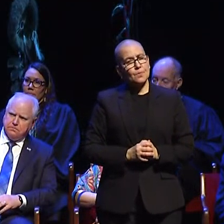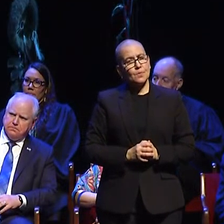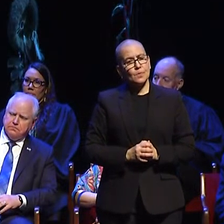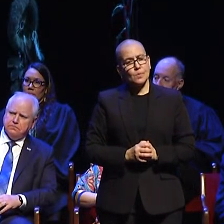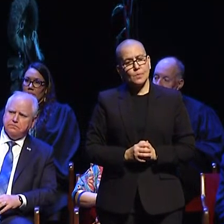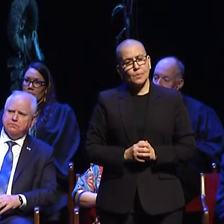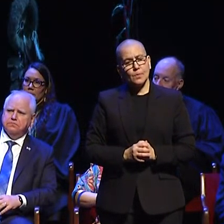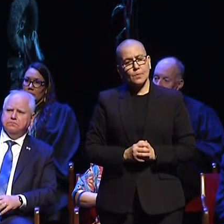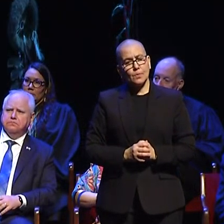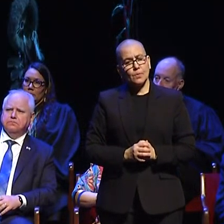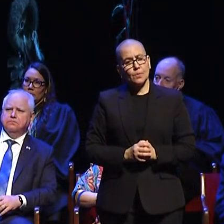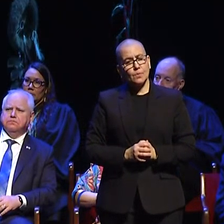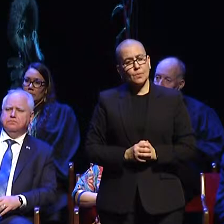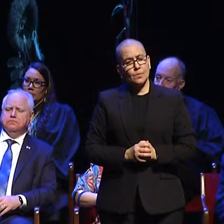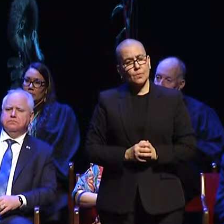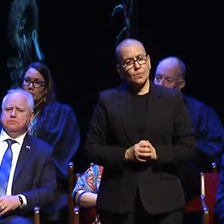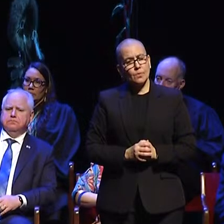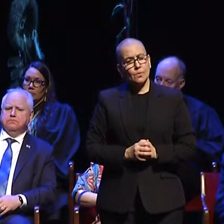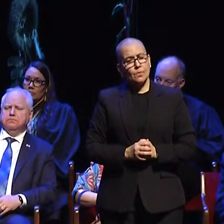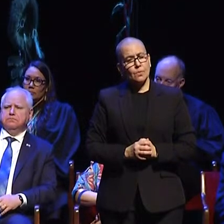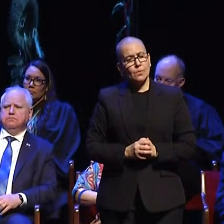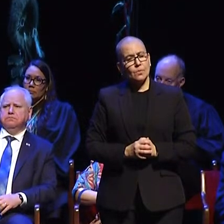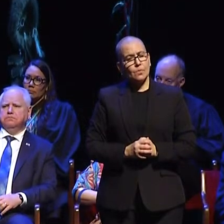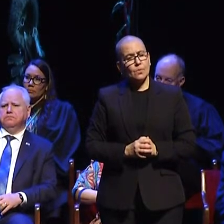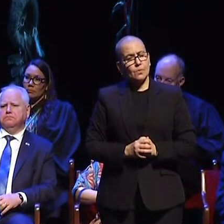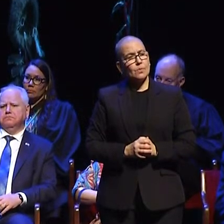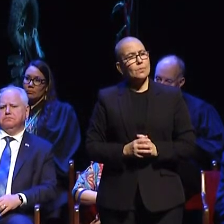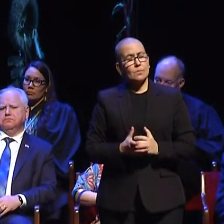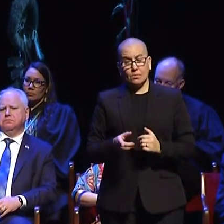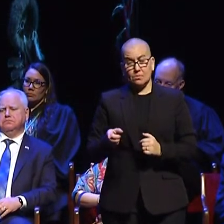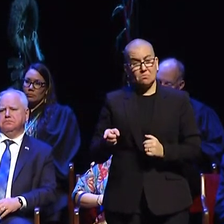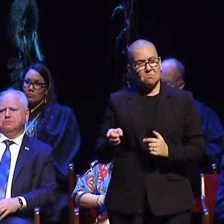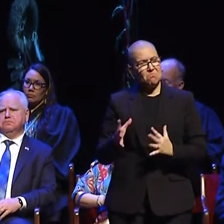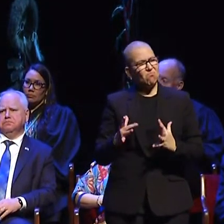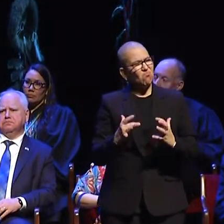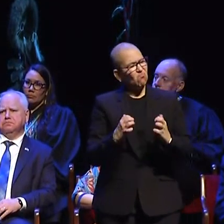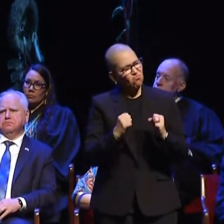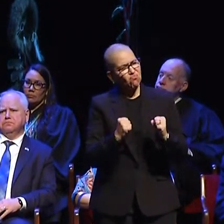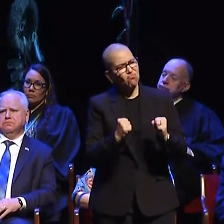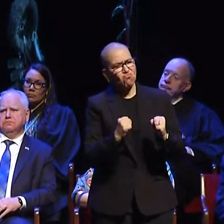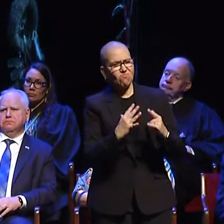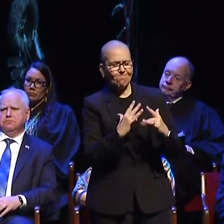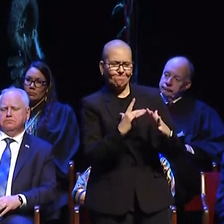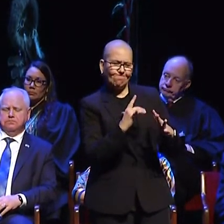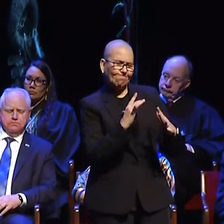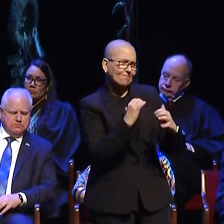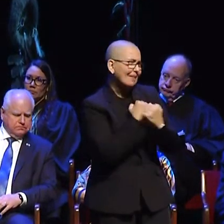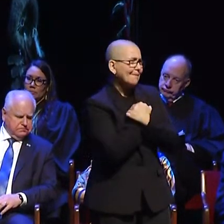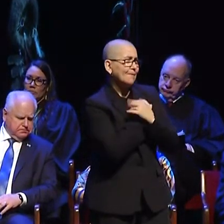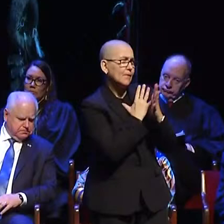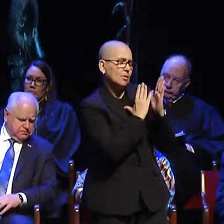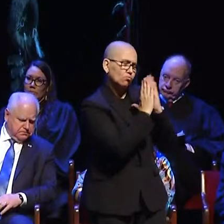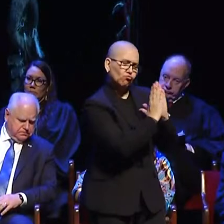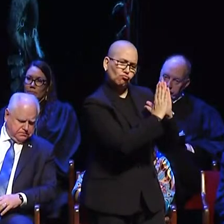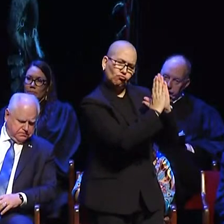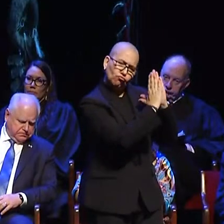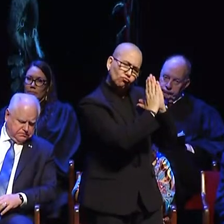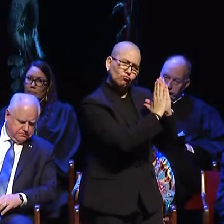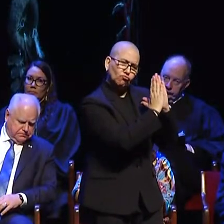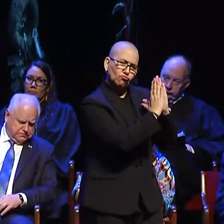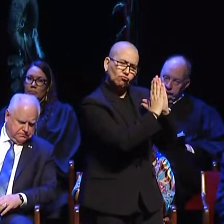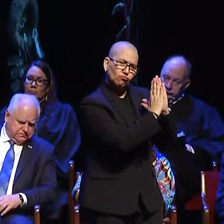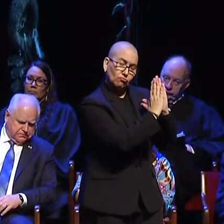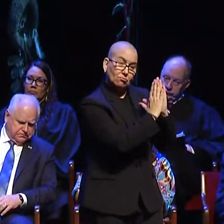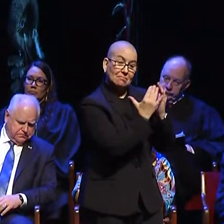To that same strong and loving one, we pray today for our servant leaders.